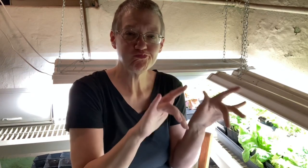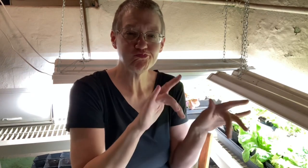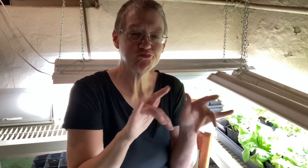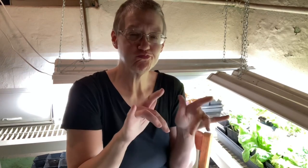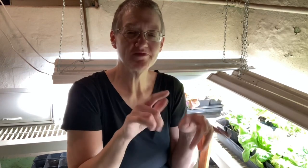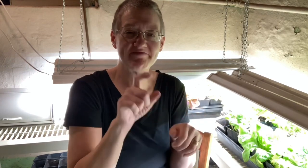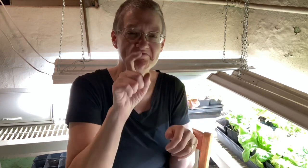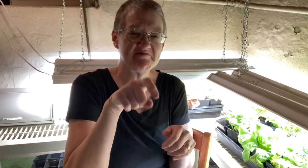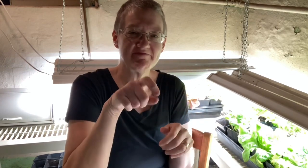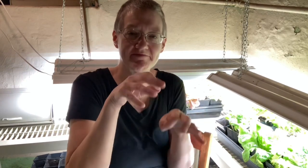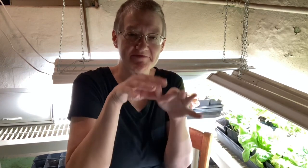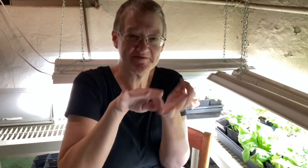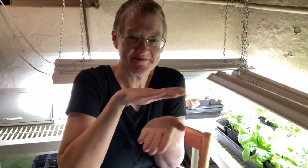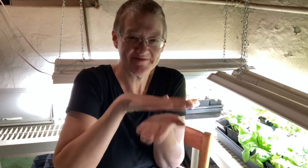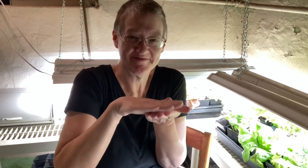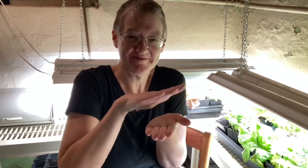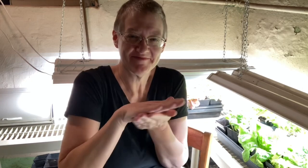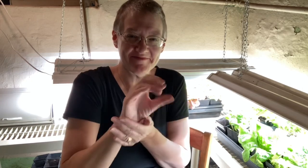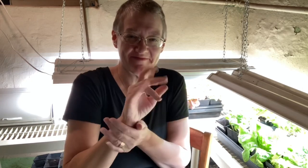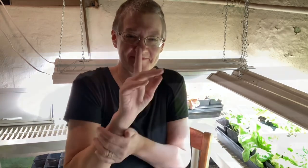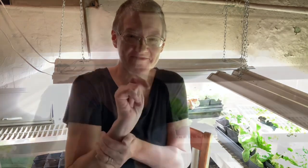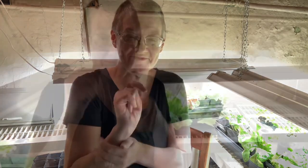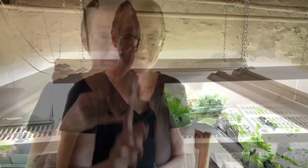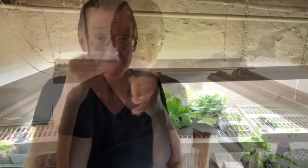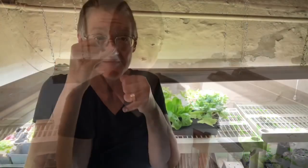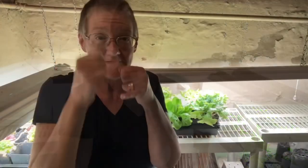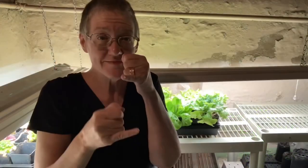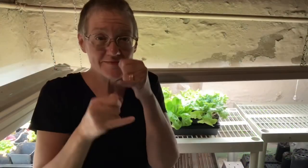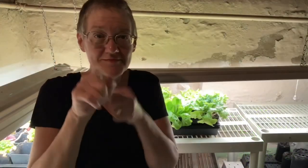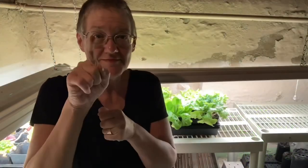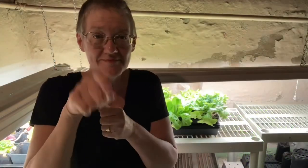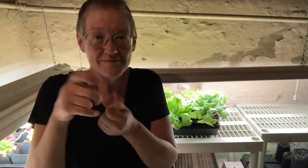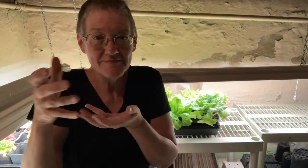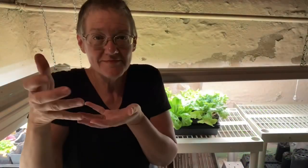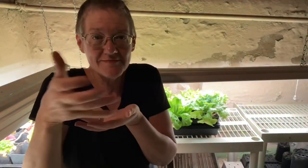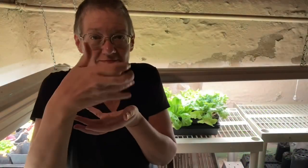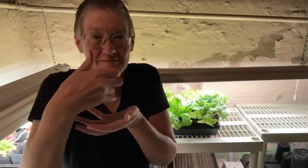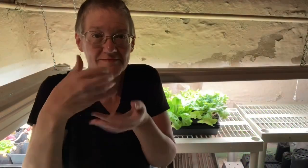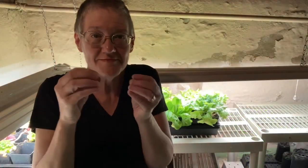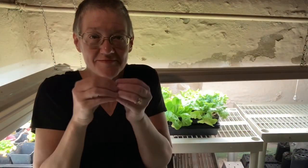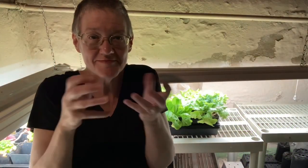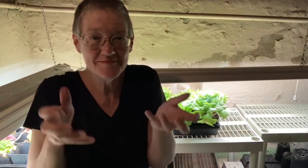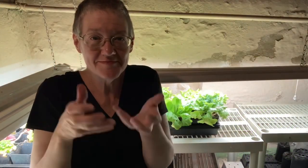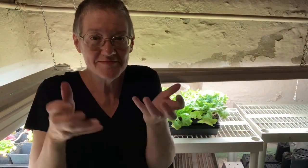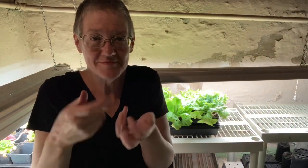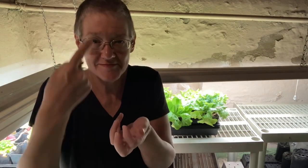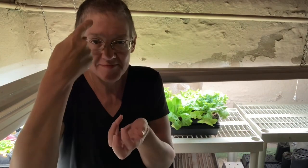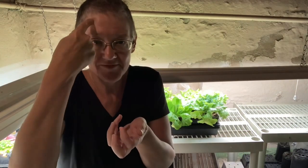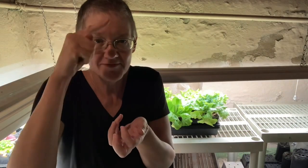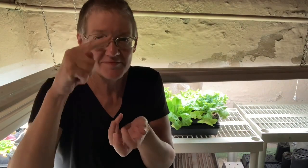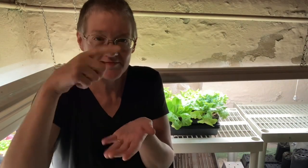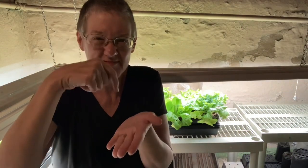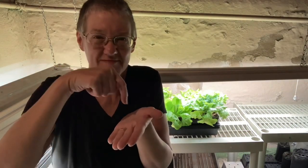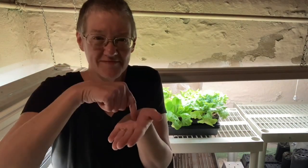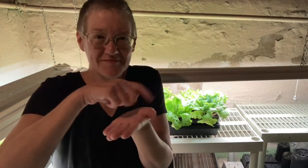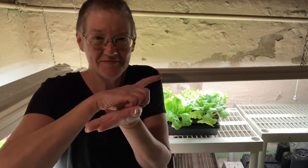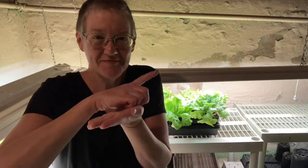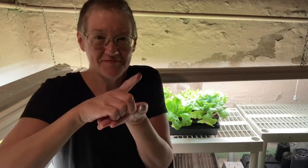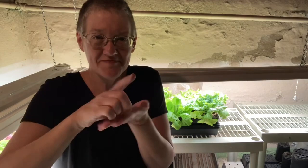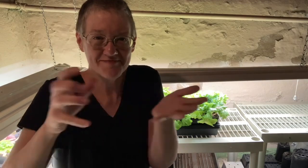gotten soil in there and it just needs a simple clean out. And the last thing we're going to do is to harvest some lettuce for